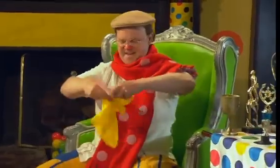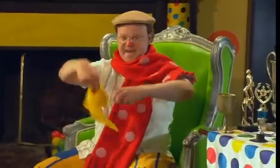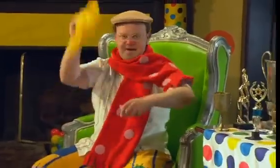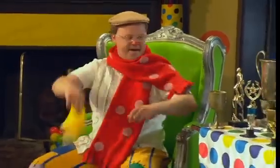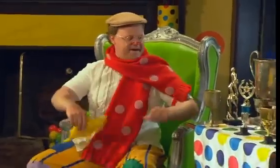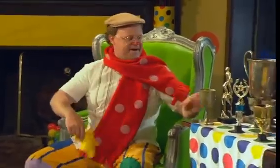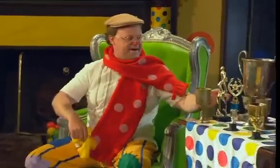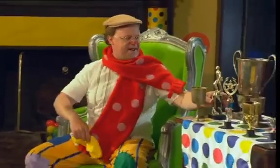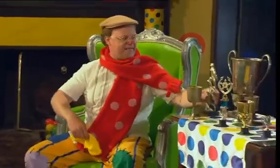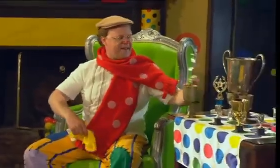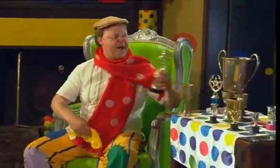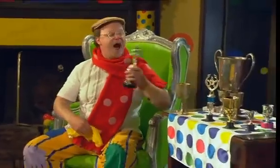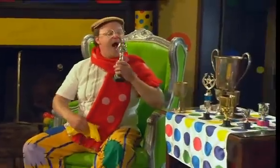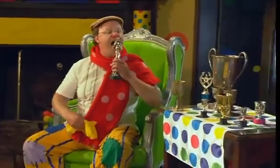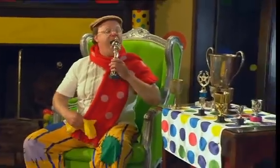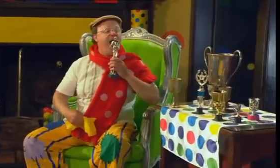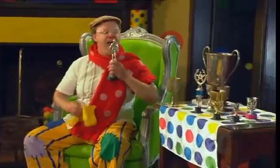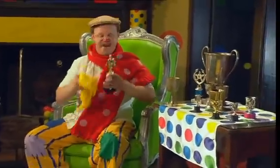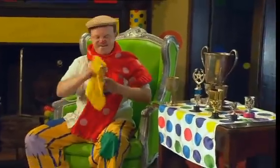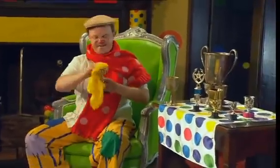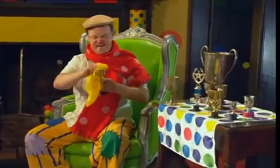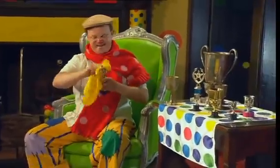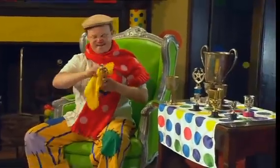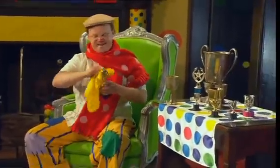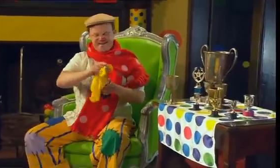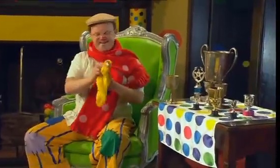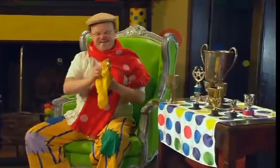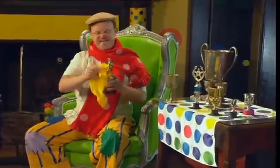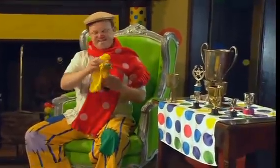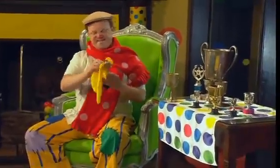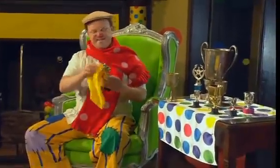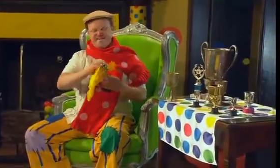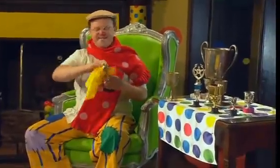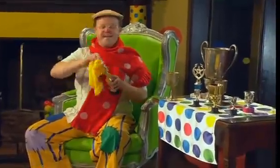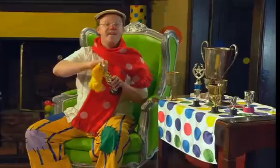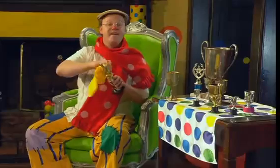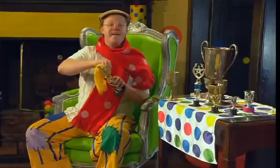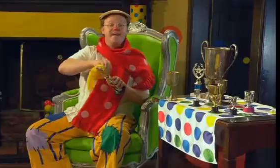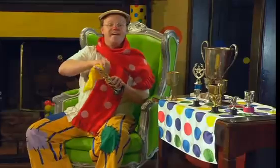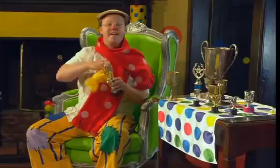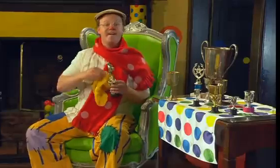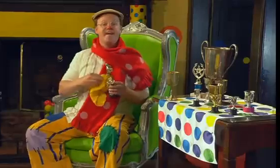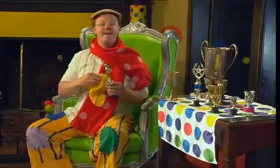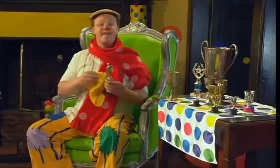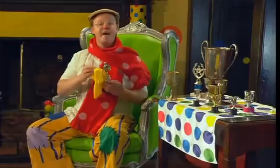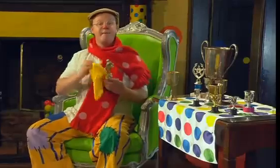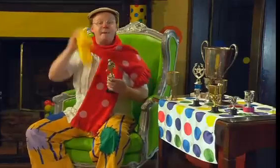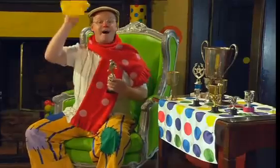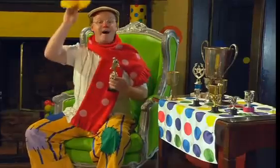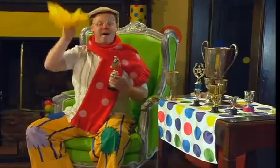There we are. Oh, lovely. You carry on polishing and we'll see you later. Bye-bye.